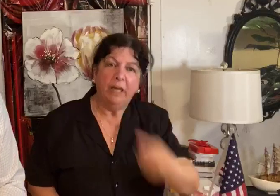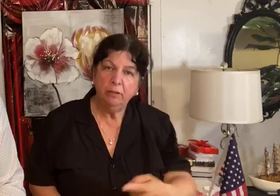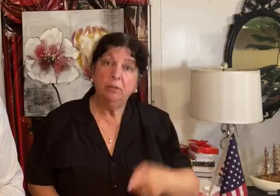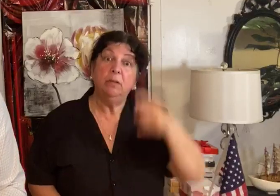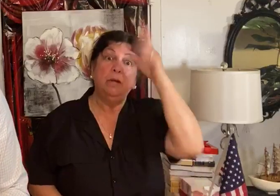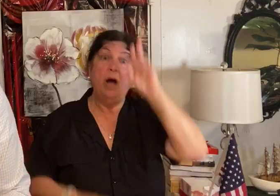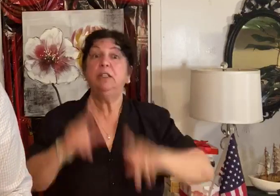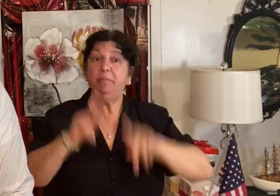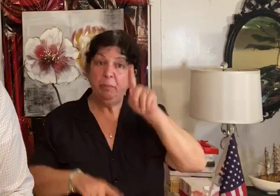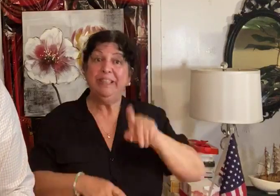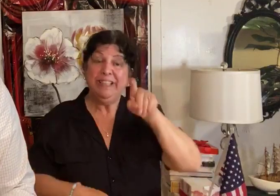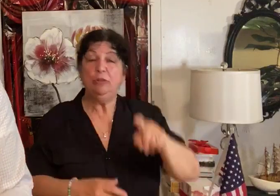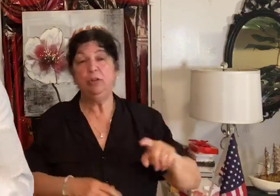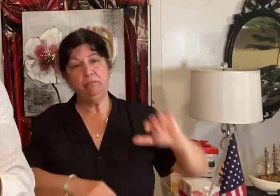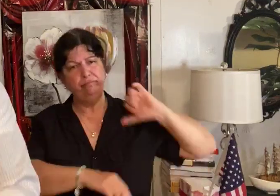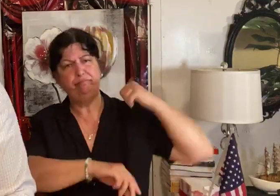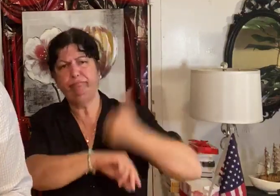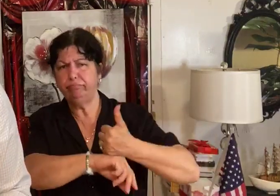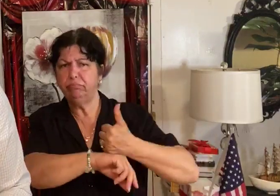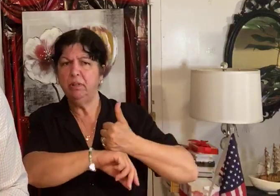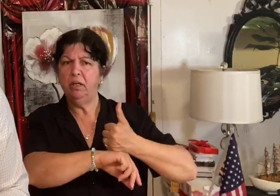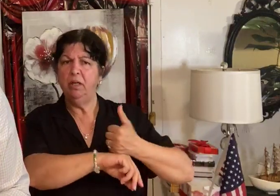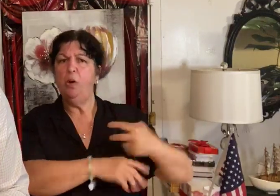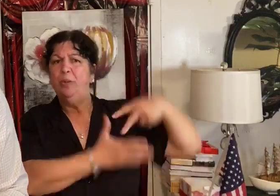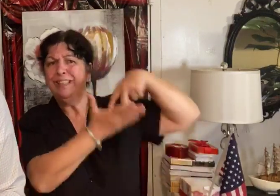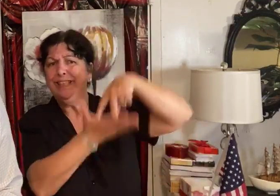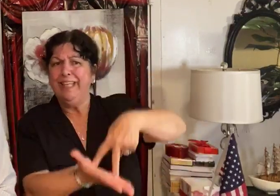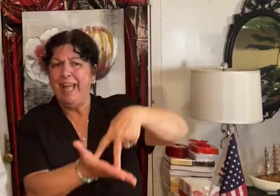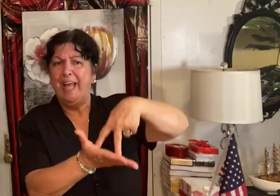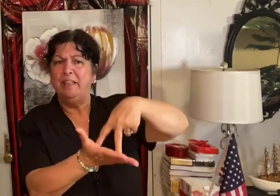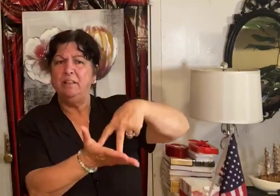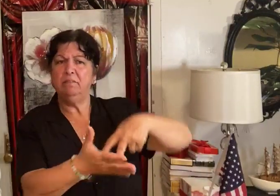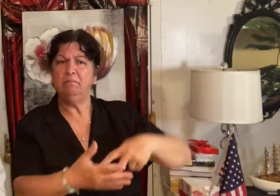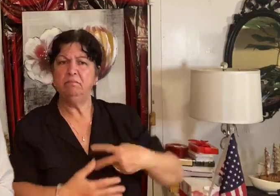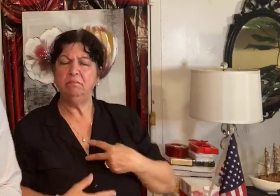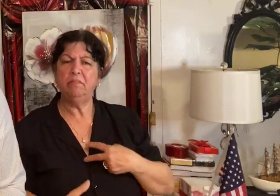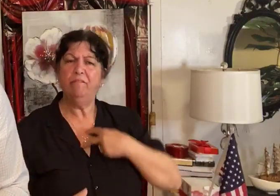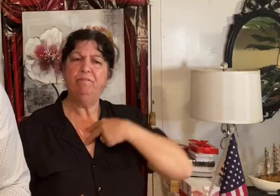people need to start taking a stand. We need to start being vocal.